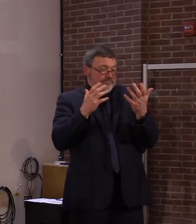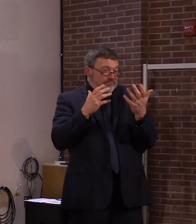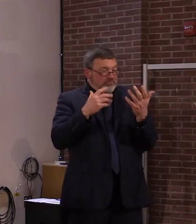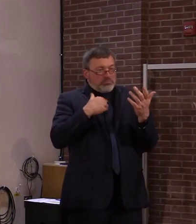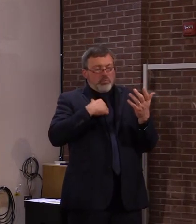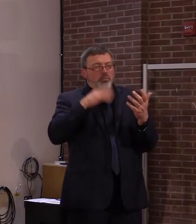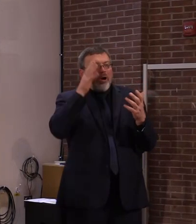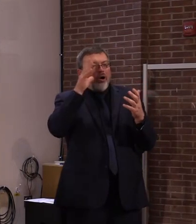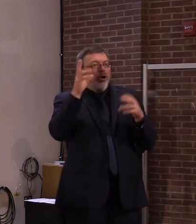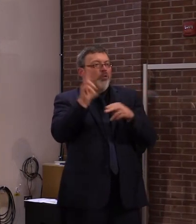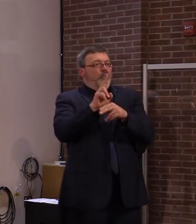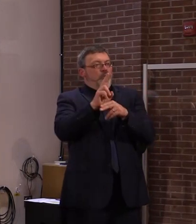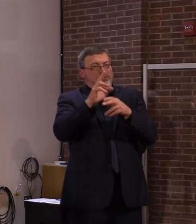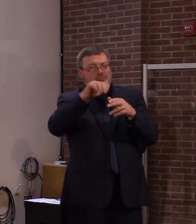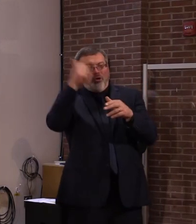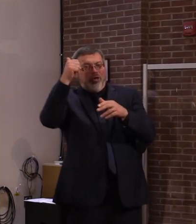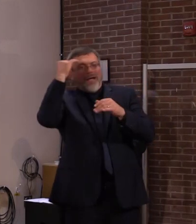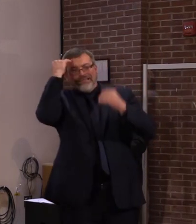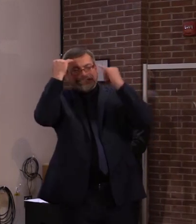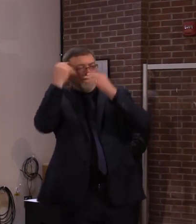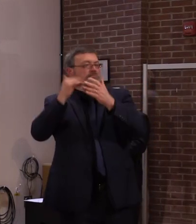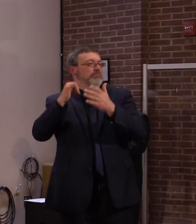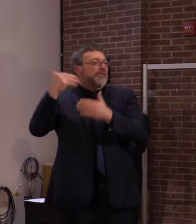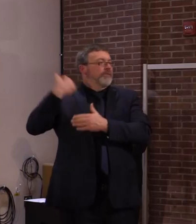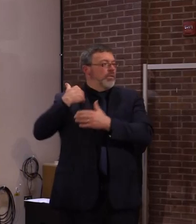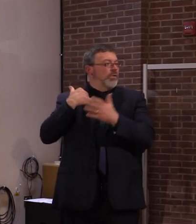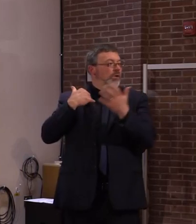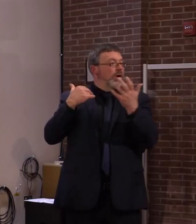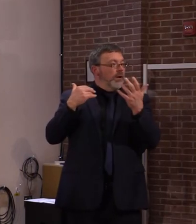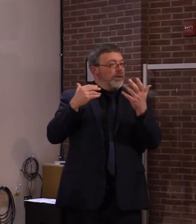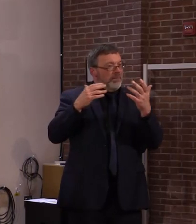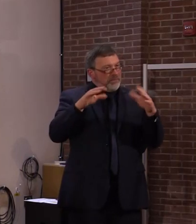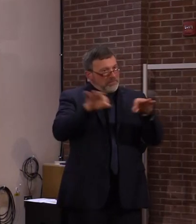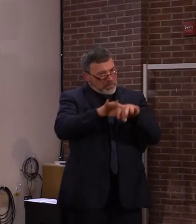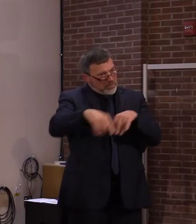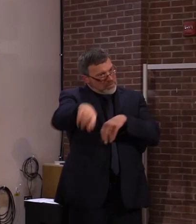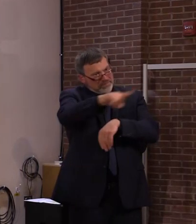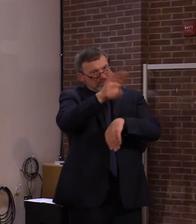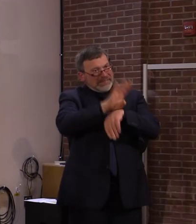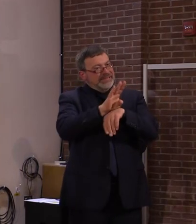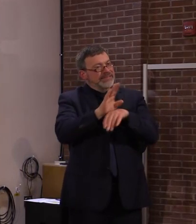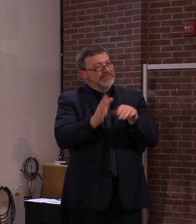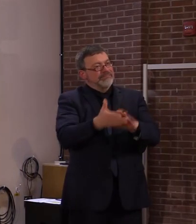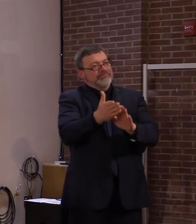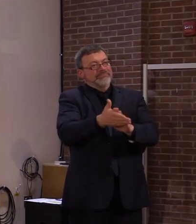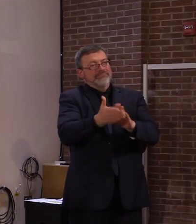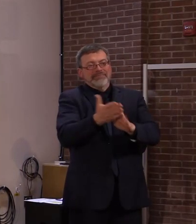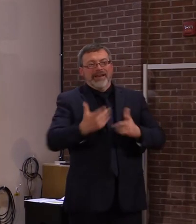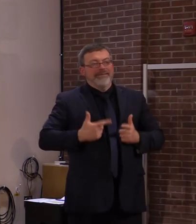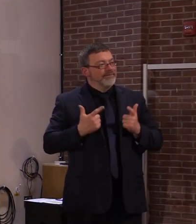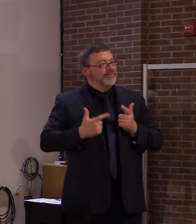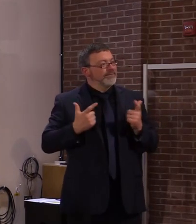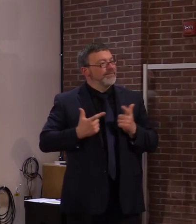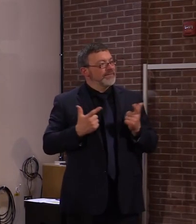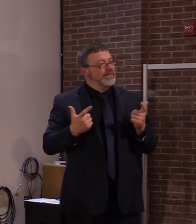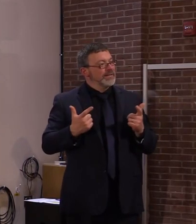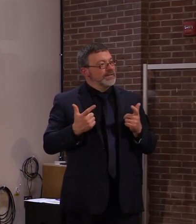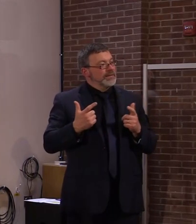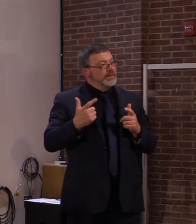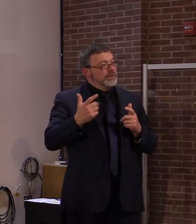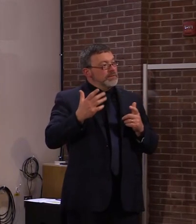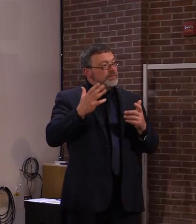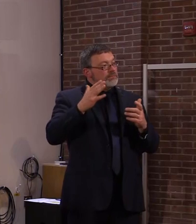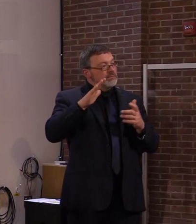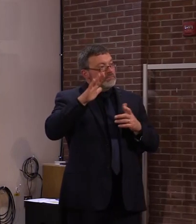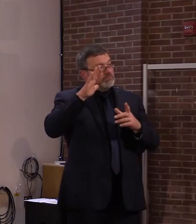people going. So is there one specific area that you have a concern